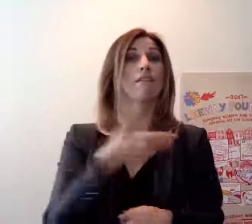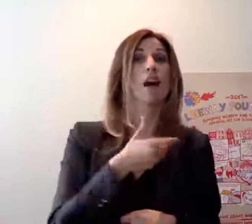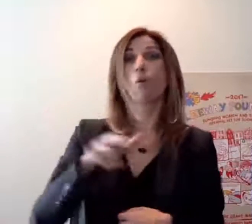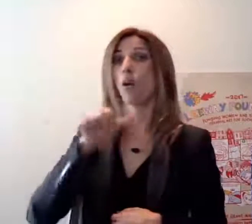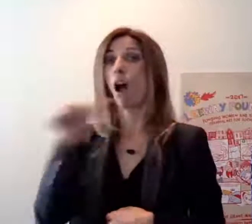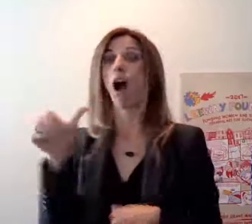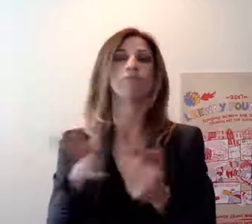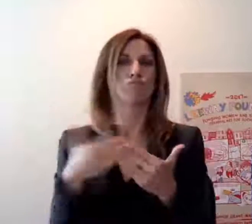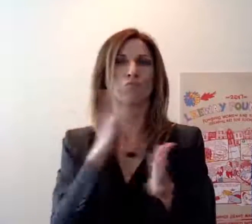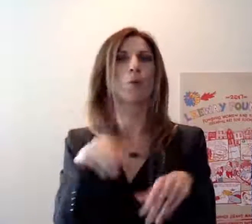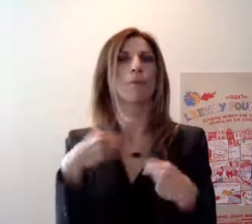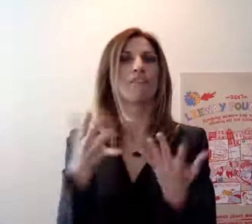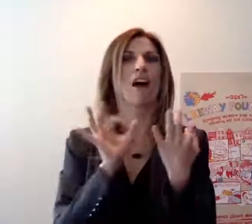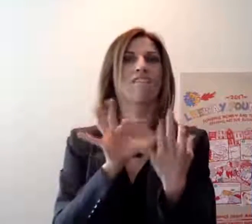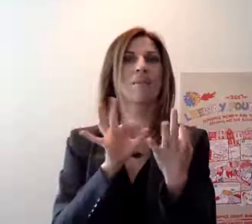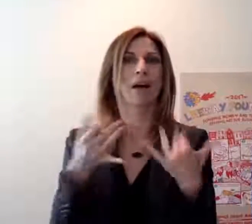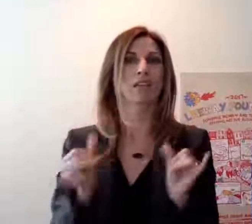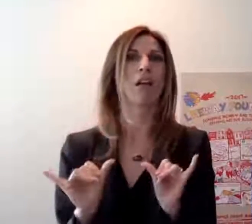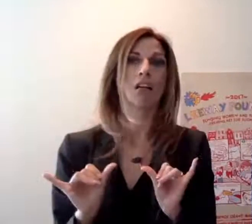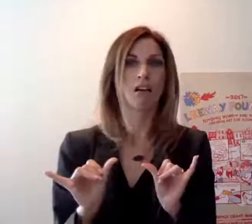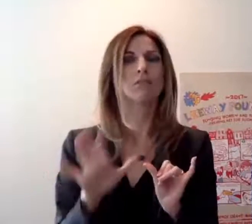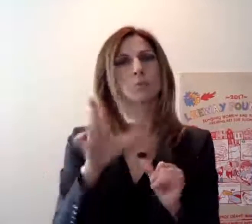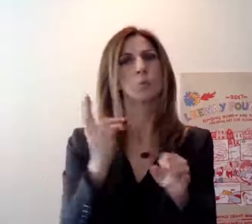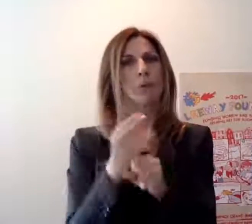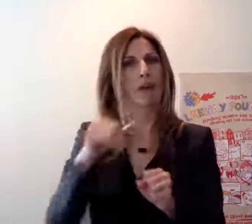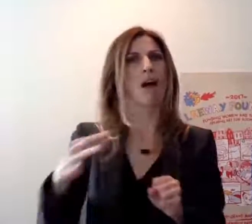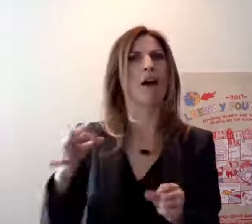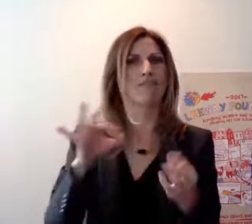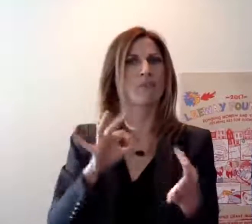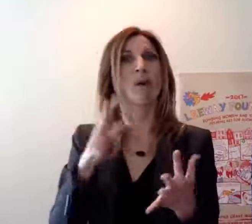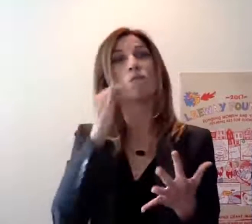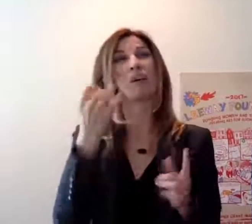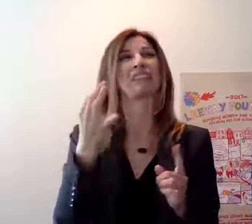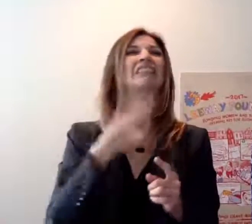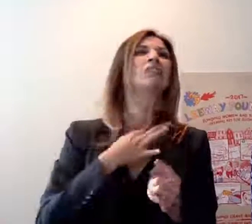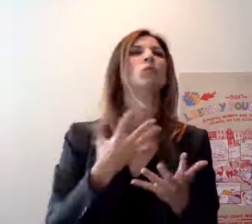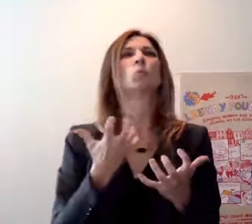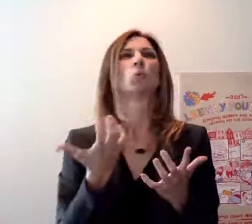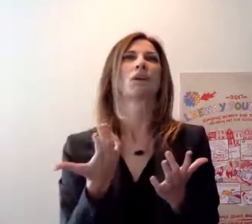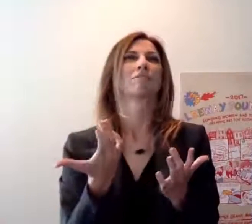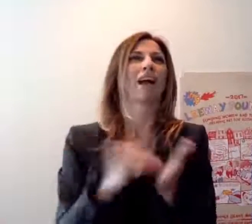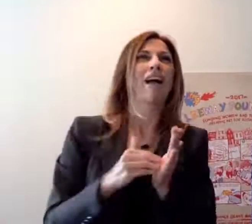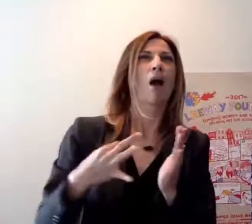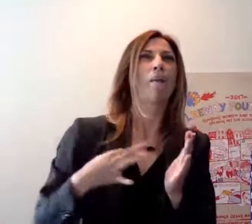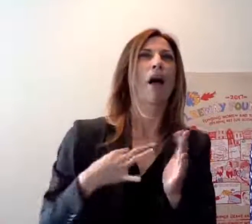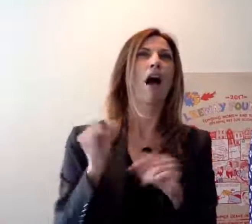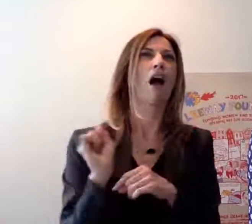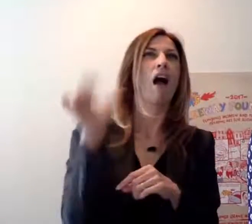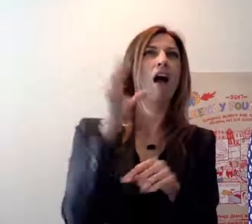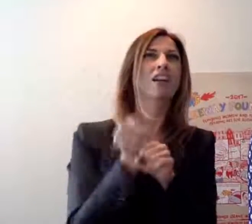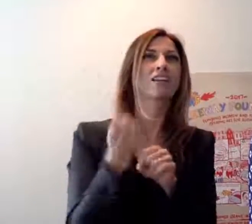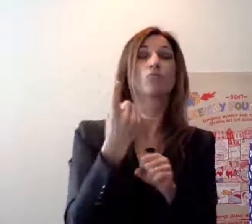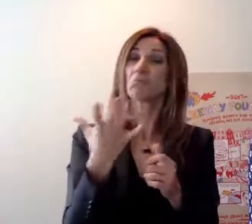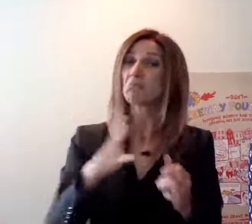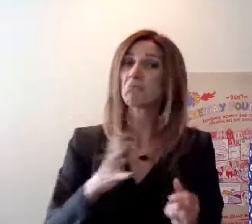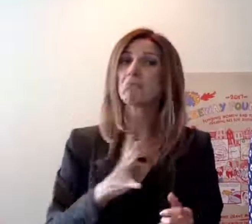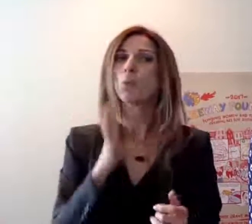2. So you can also use that feedback if you're interested in applying again the next year to improve on your application.